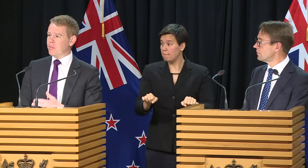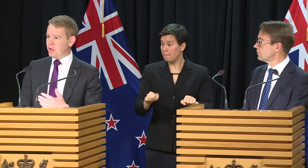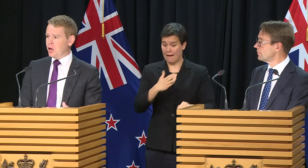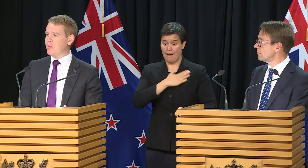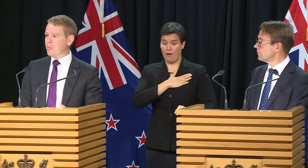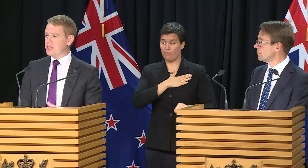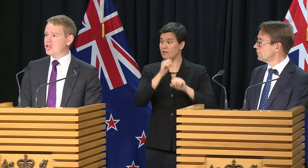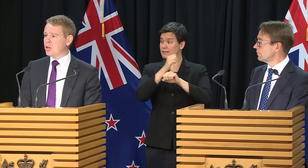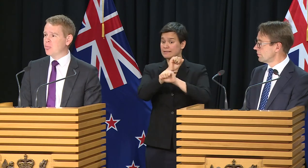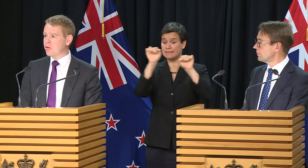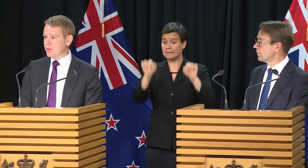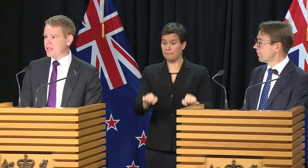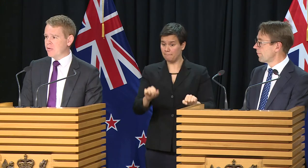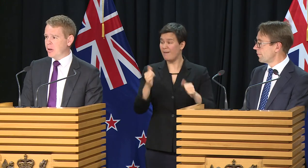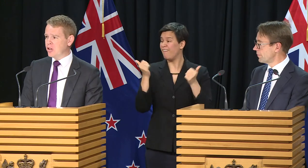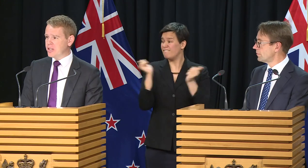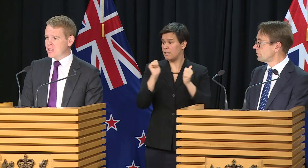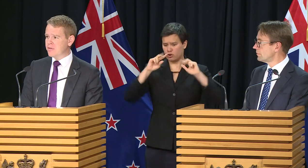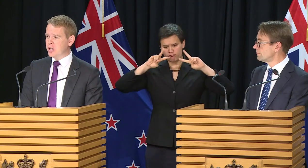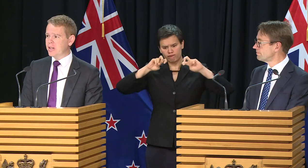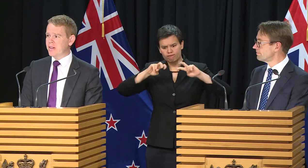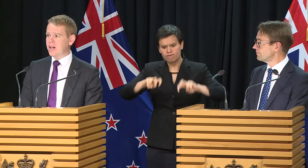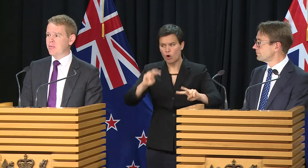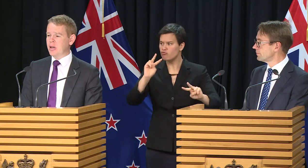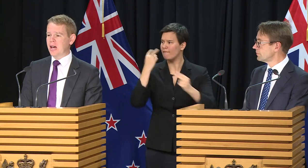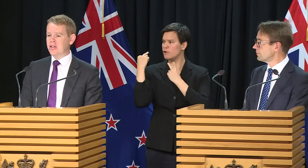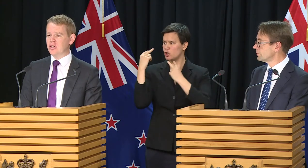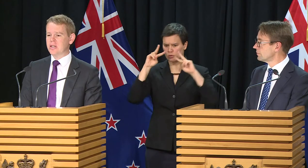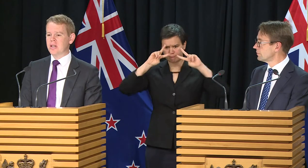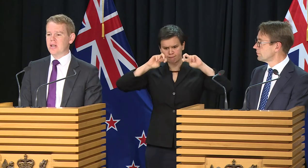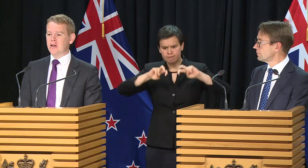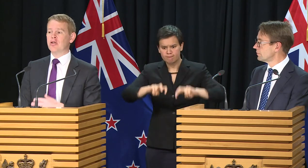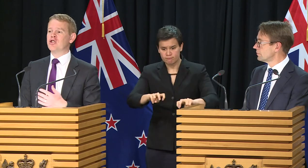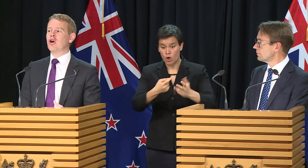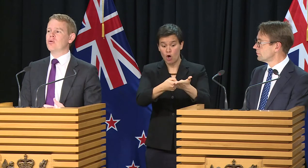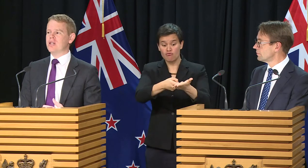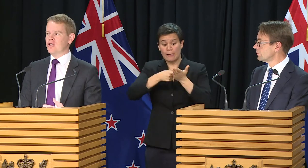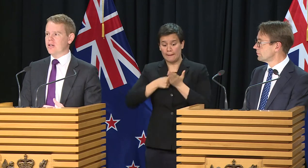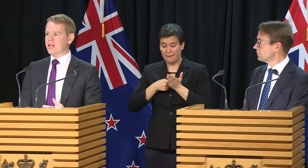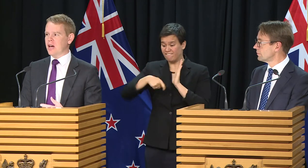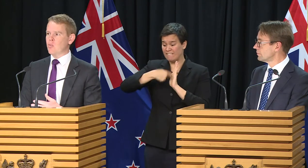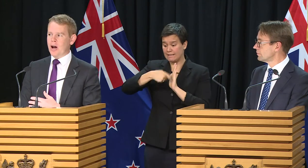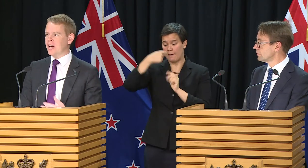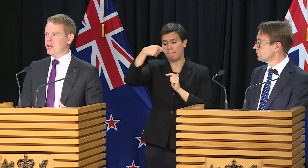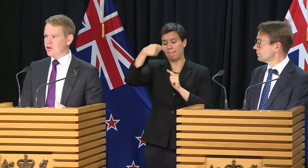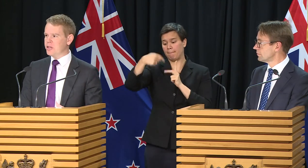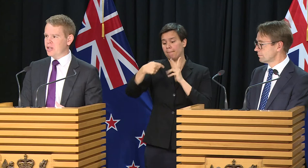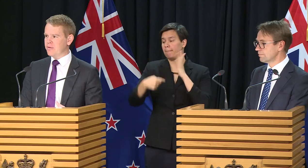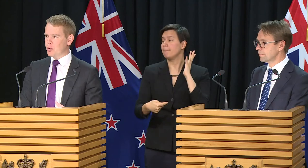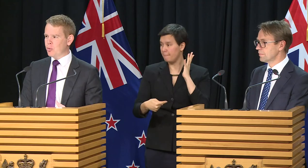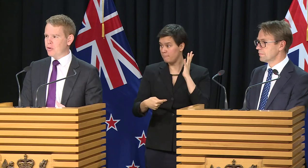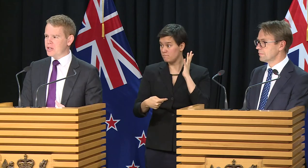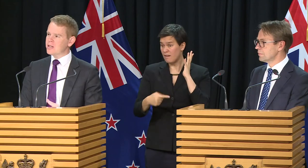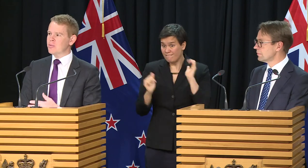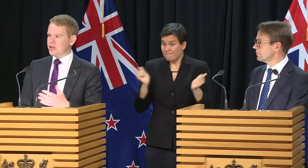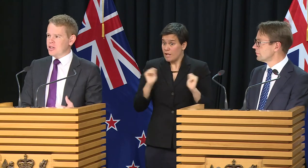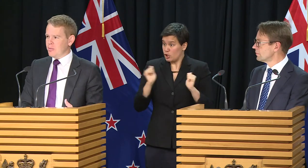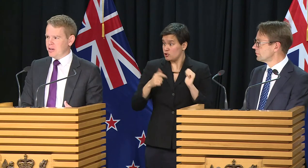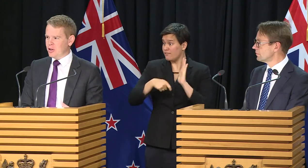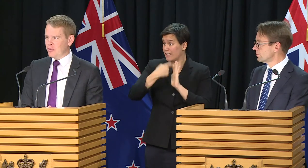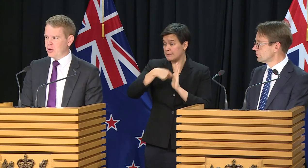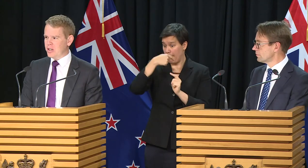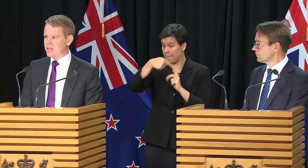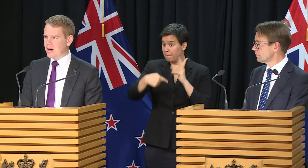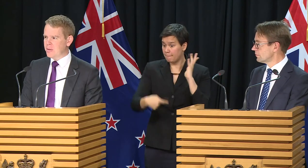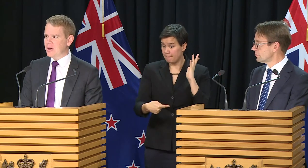time, you know, potential improvements have been identified and they have been actioned. There is no such thing as a 100% foolproof system, which is